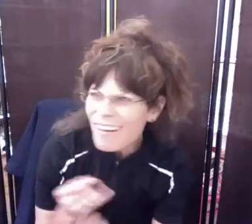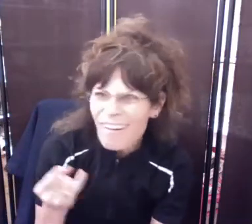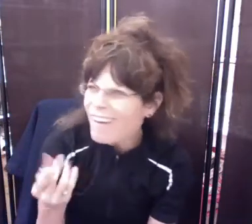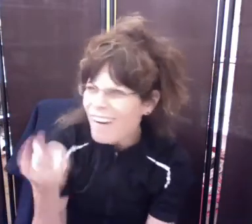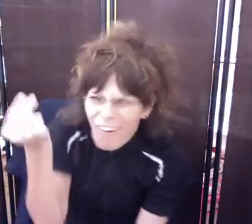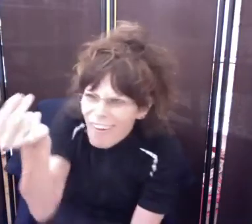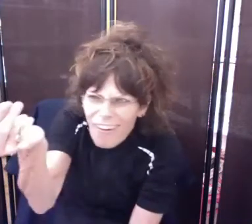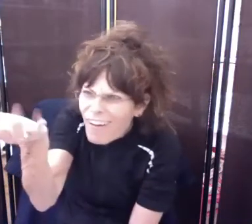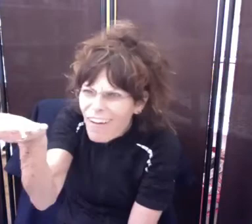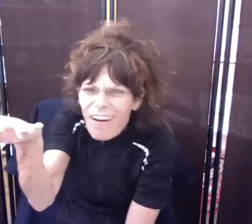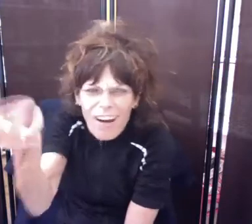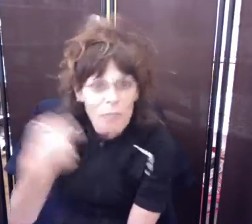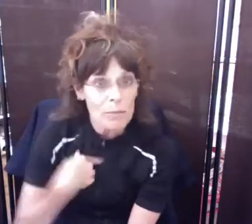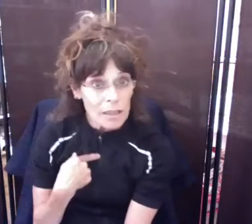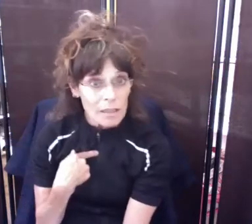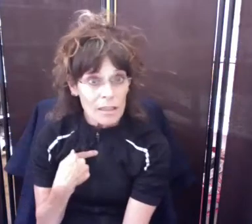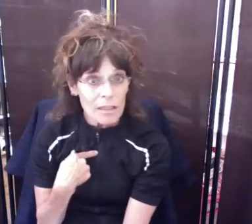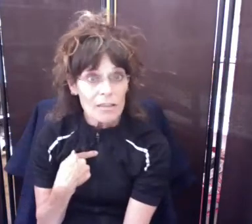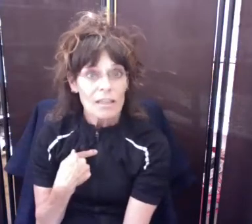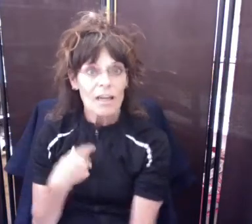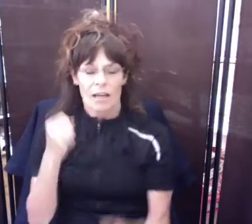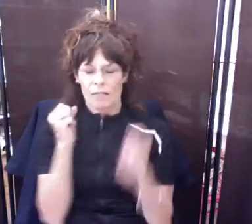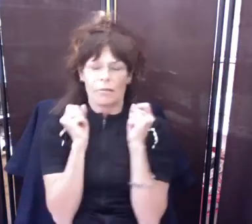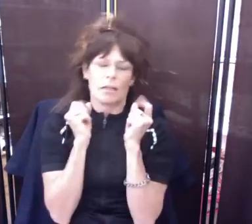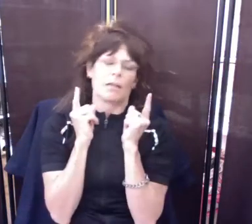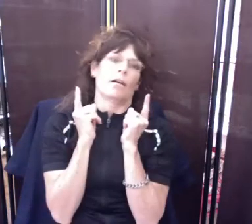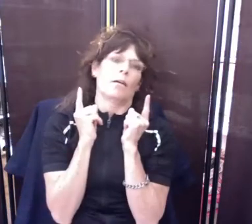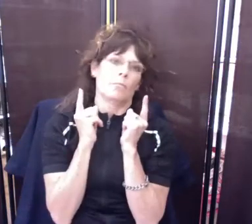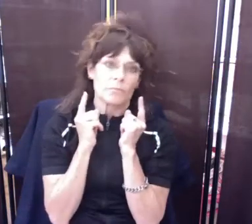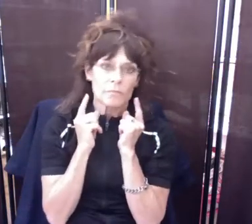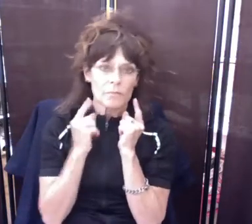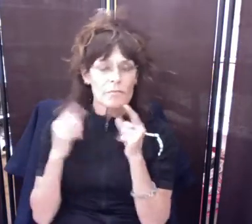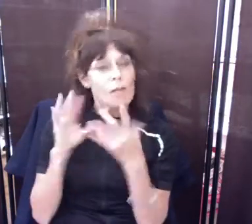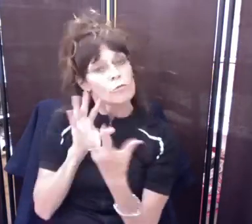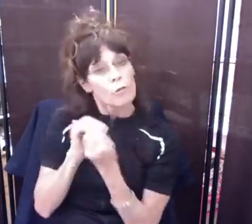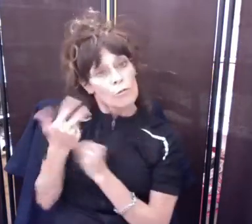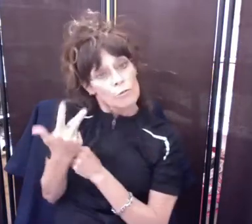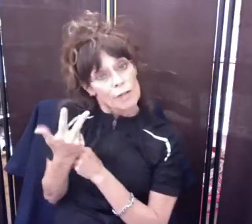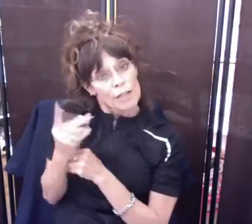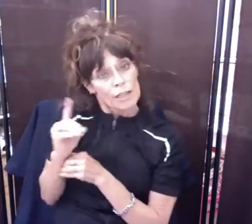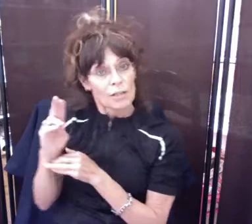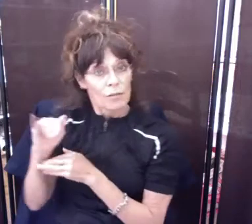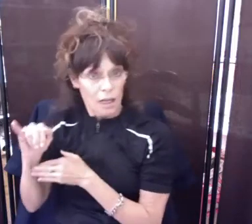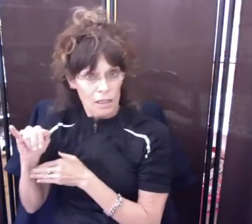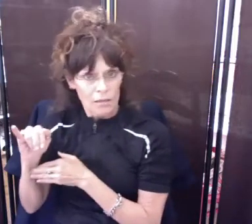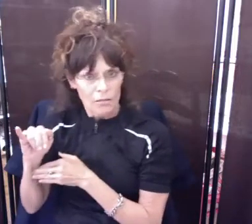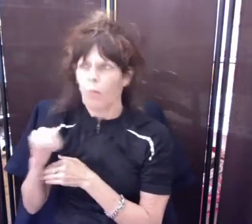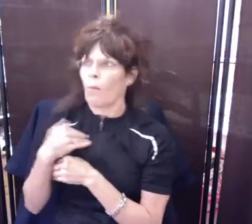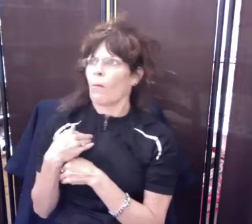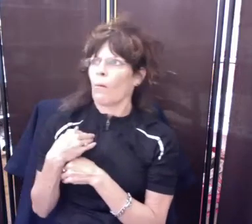I'm the guy who comes to after a third DUI with a summons in my pocket, and I say to myself, I got to stop